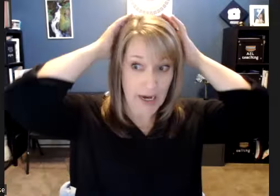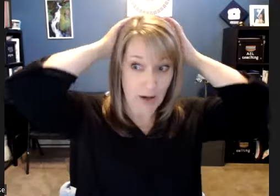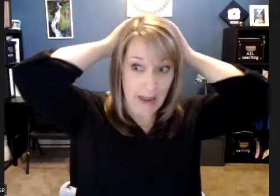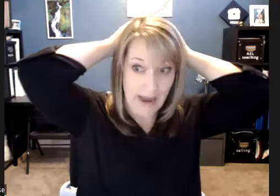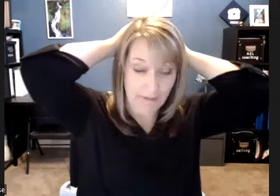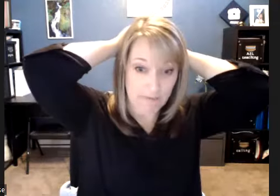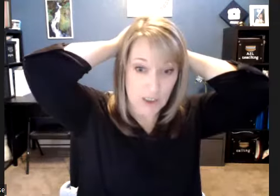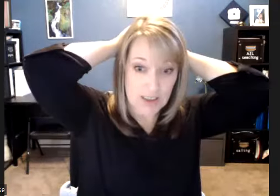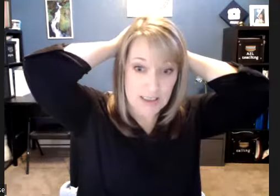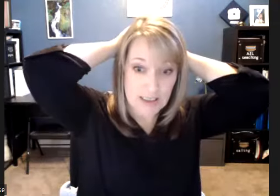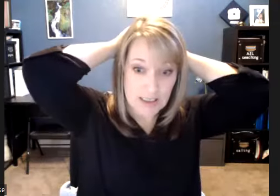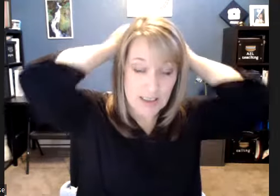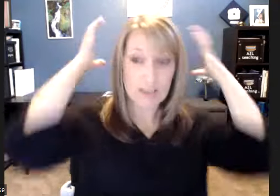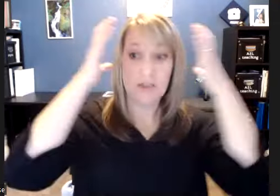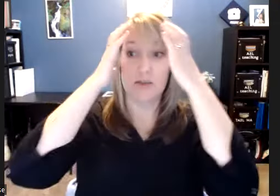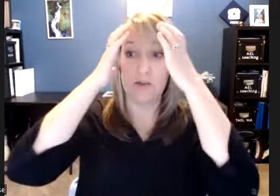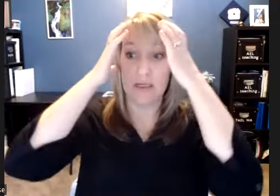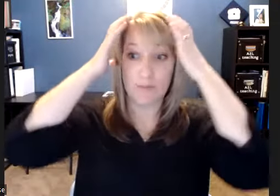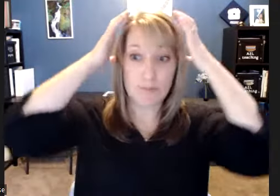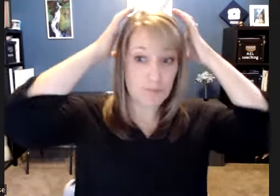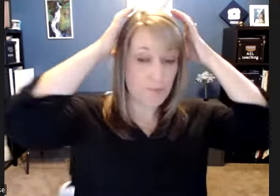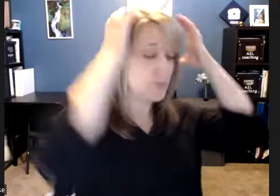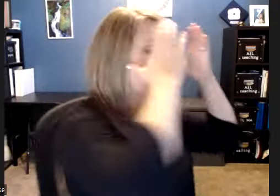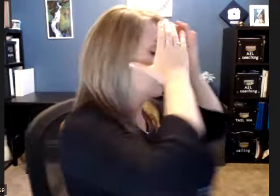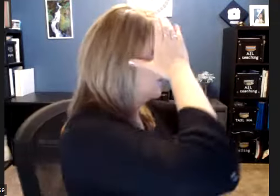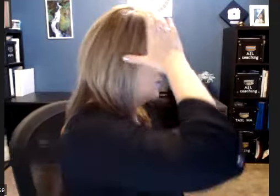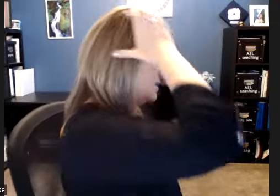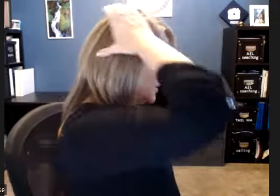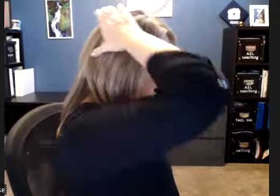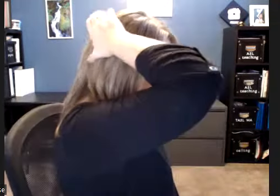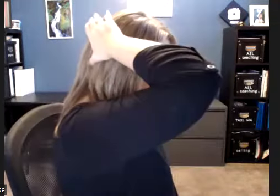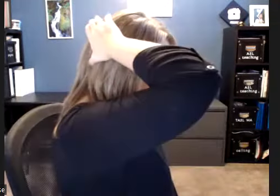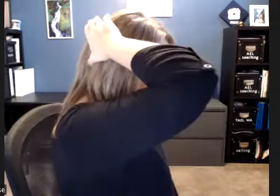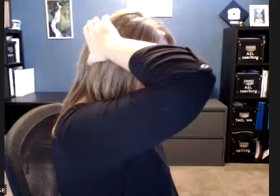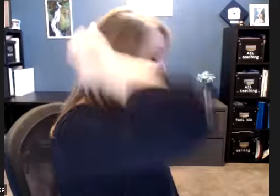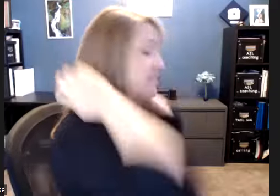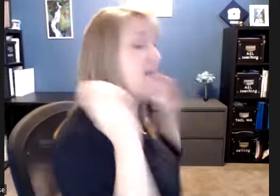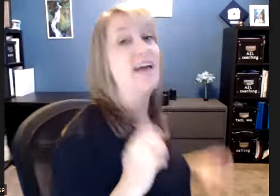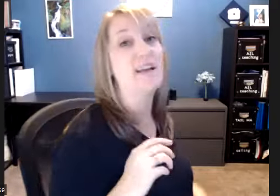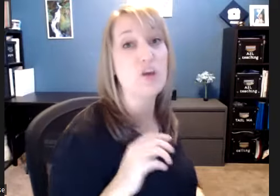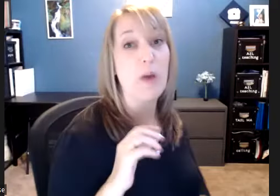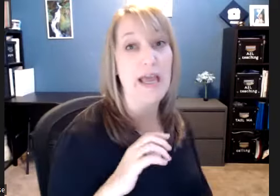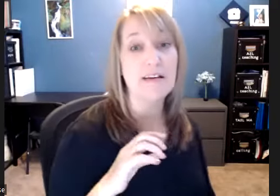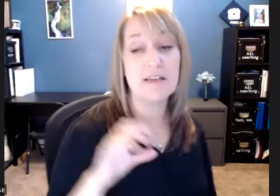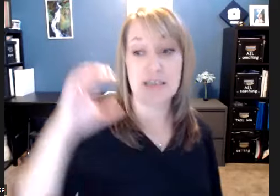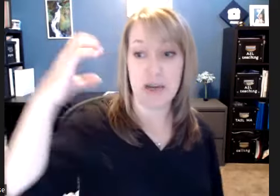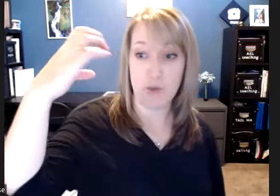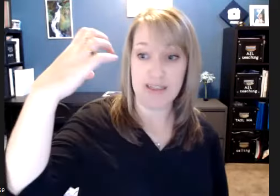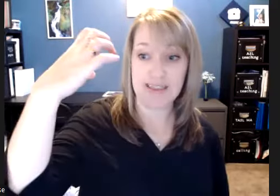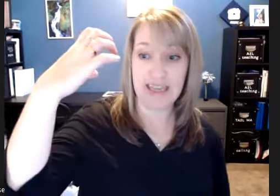hair back first. So like bring it around this way. And then you end the sign with a C